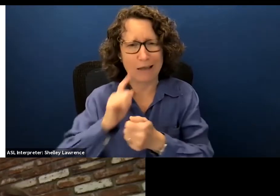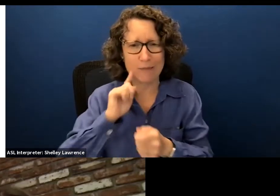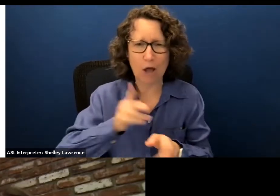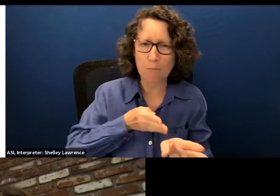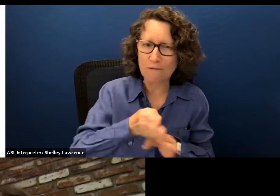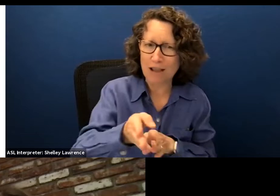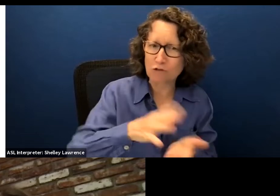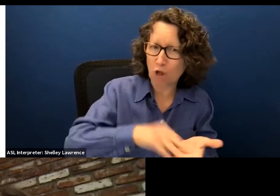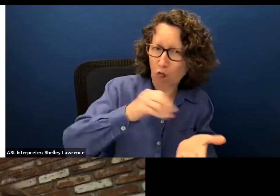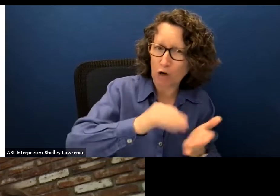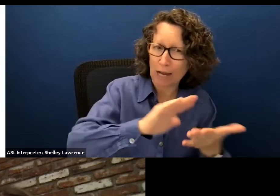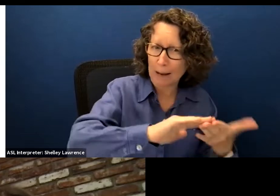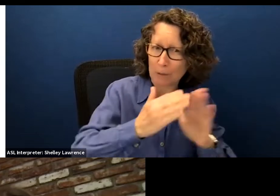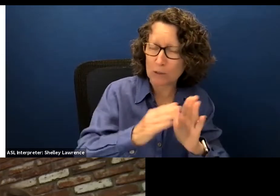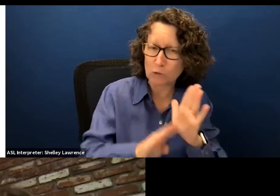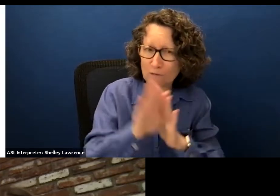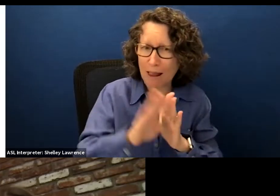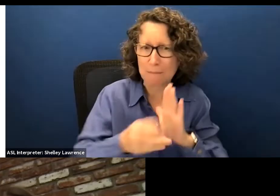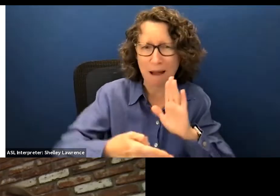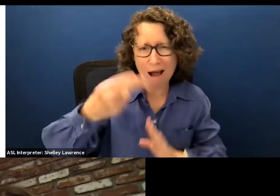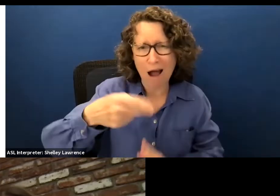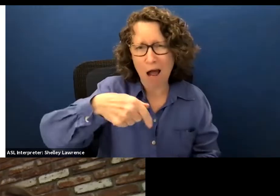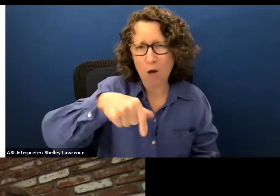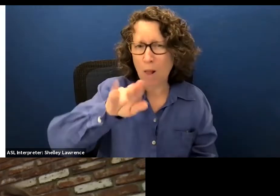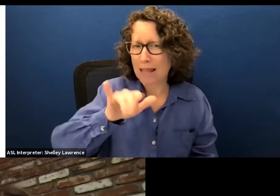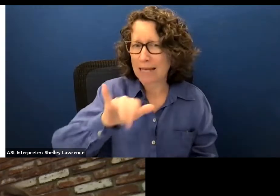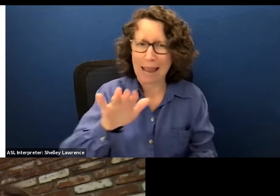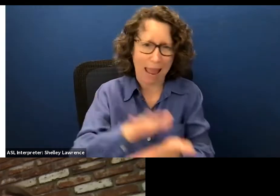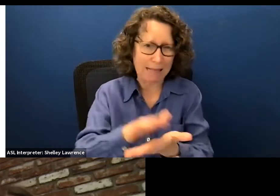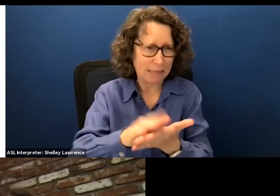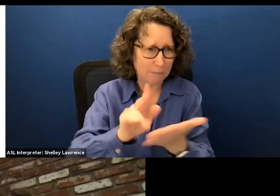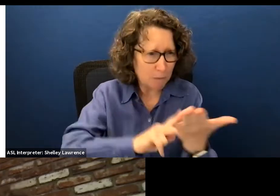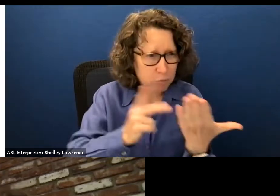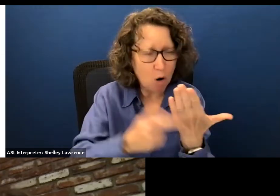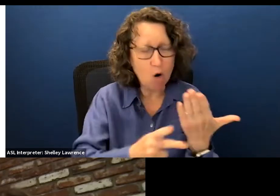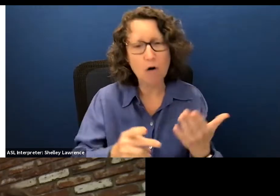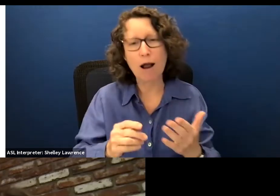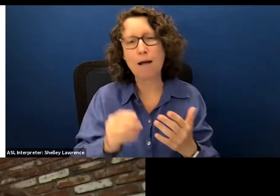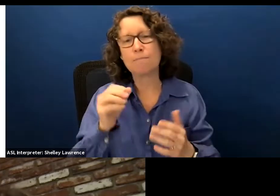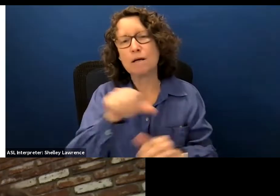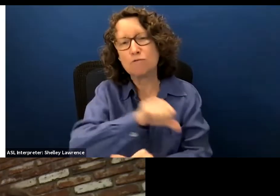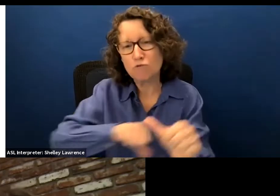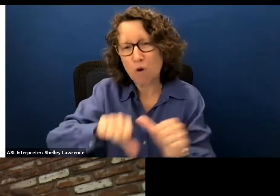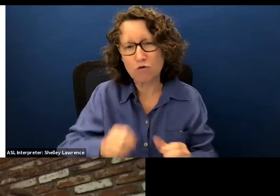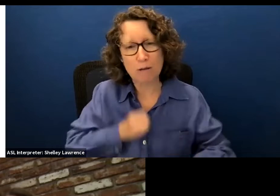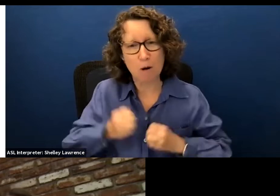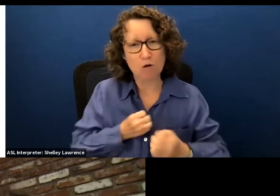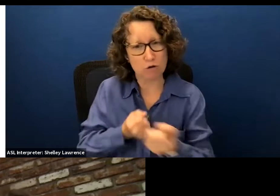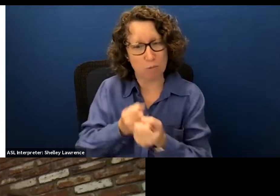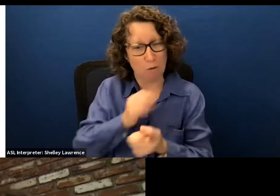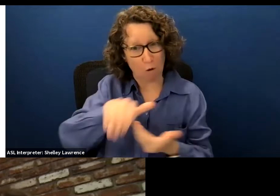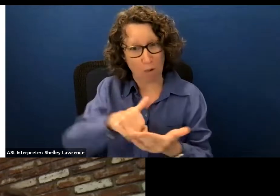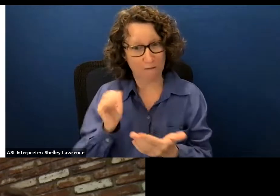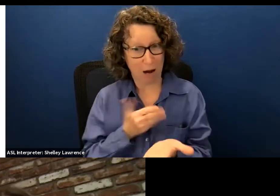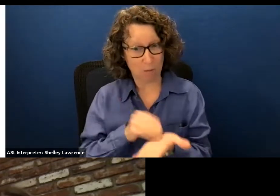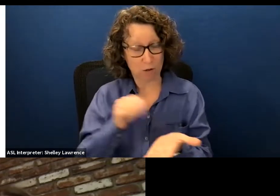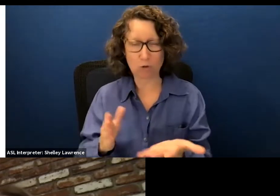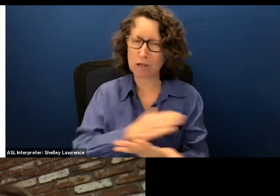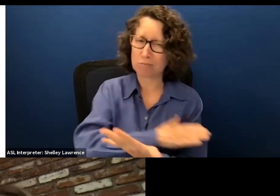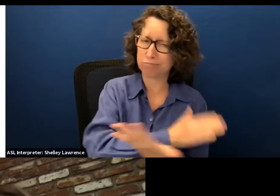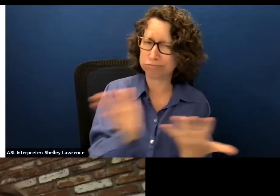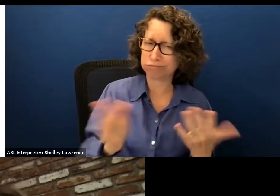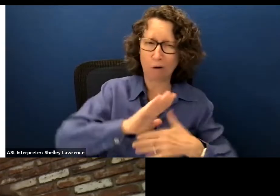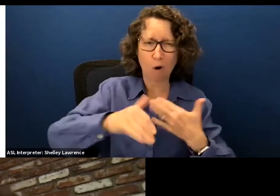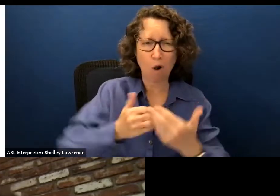learning communities to develop a high-quality academic program and social emotional supports for all of our students across the